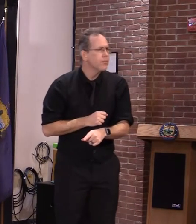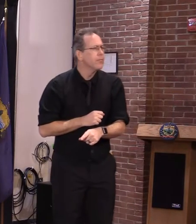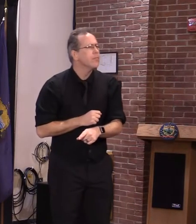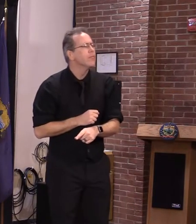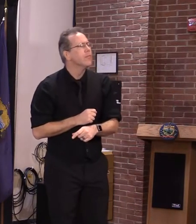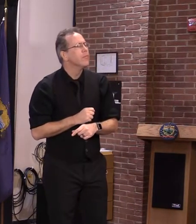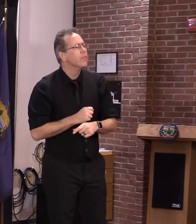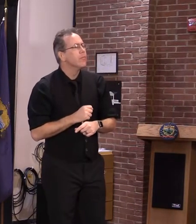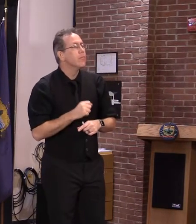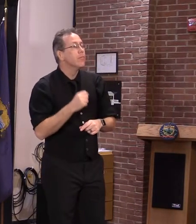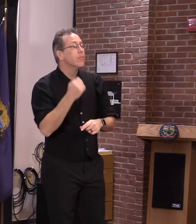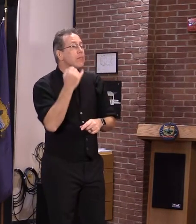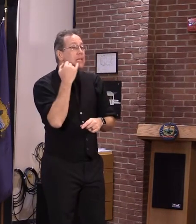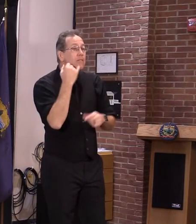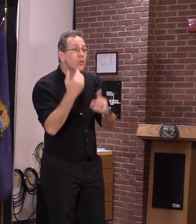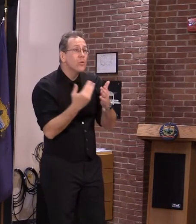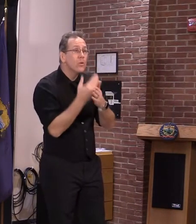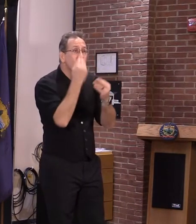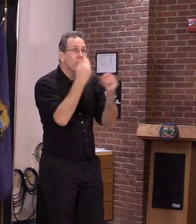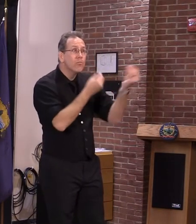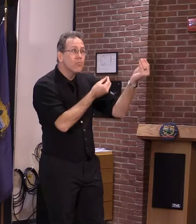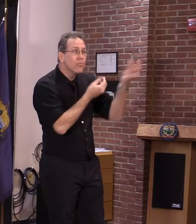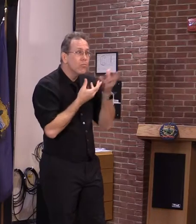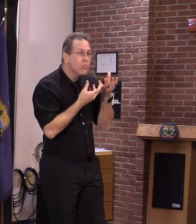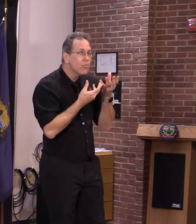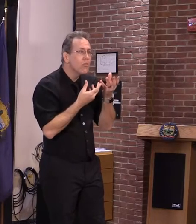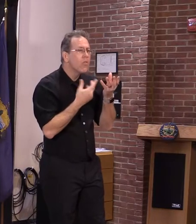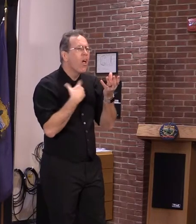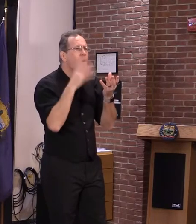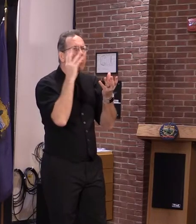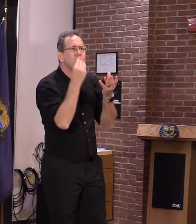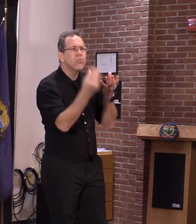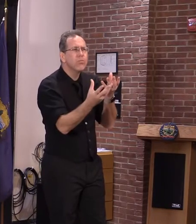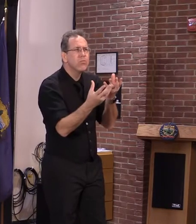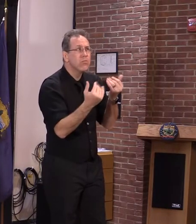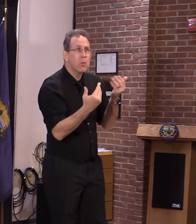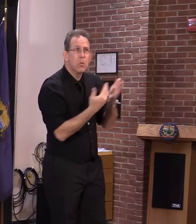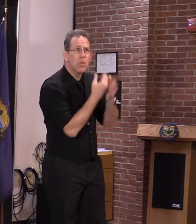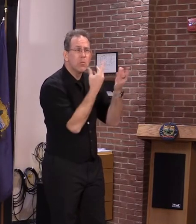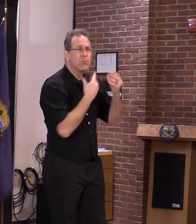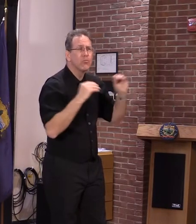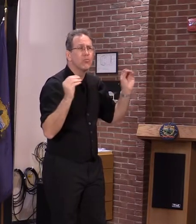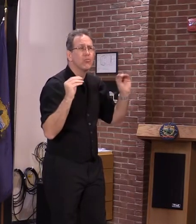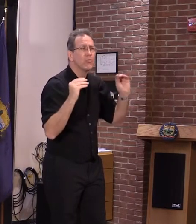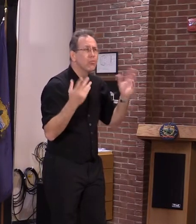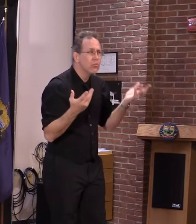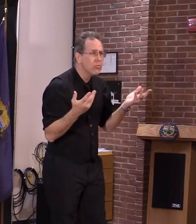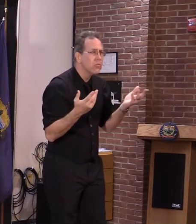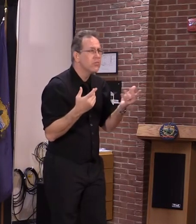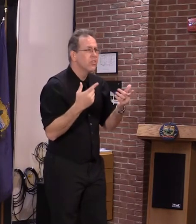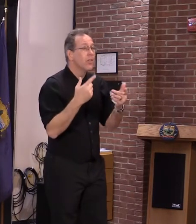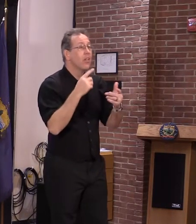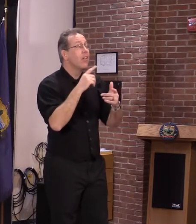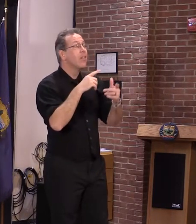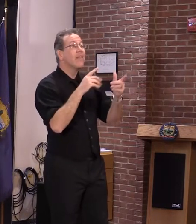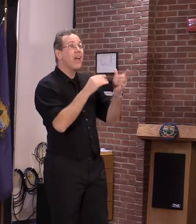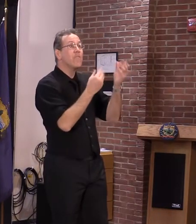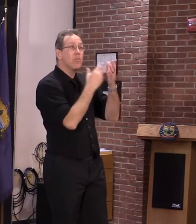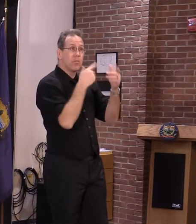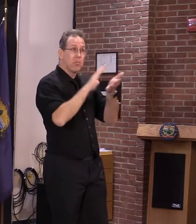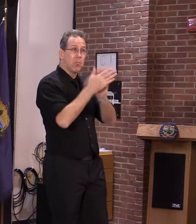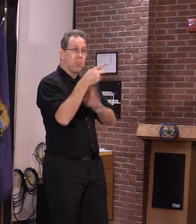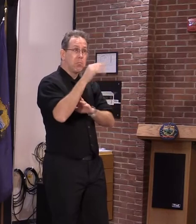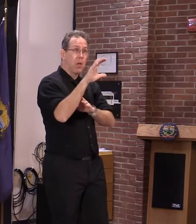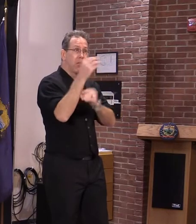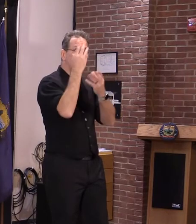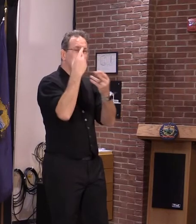any information to add. Adam Silverman's our public information officer. That would be the first stop, and if